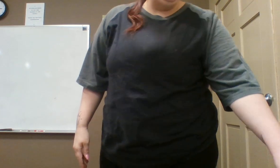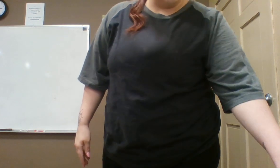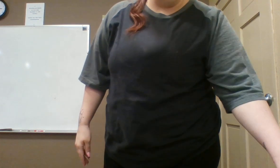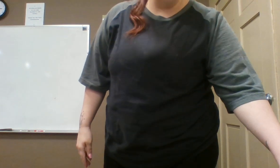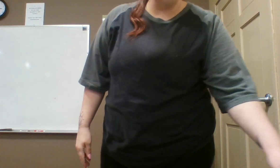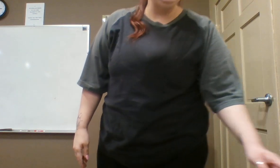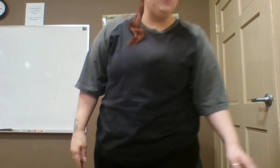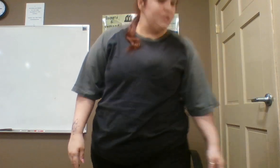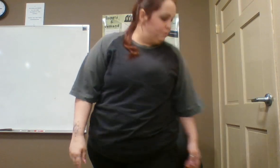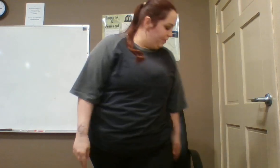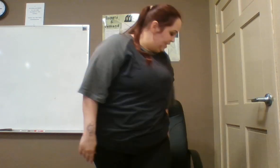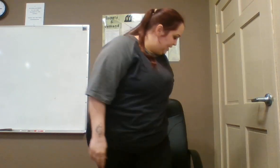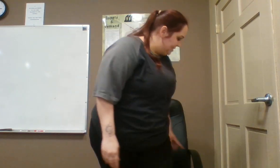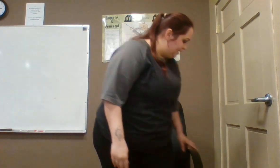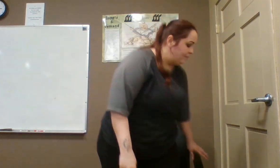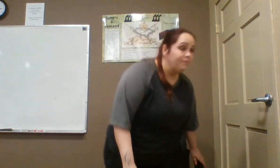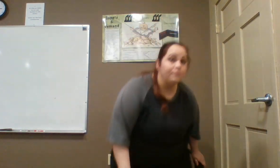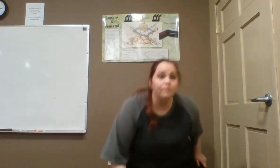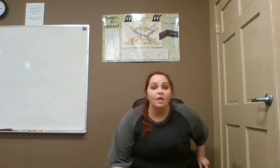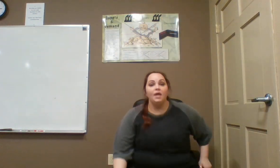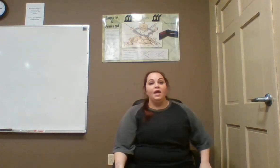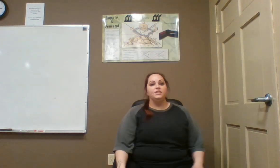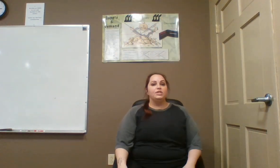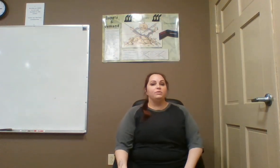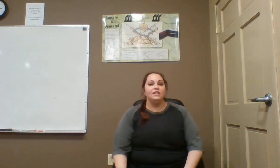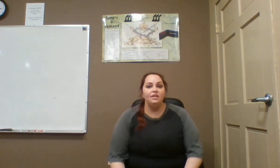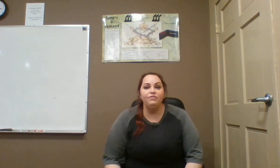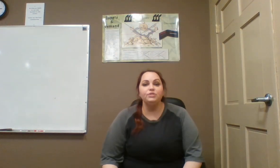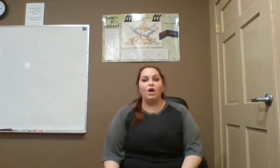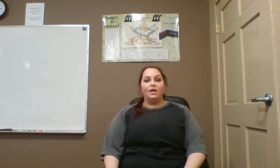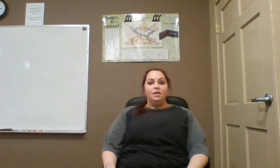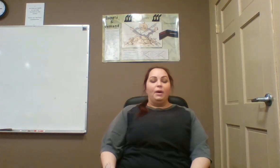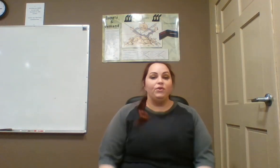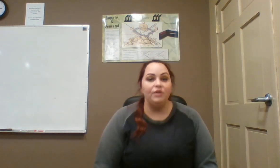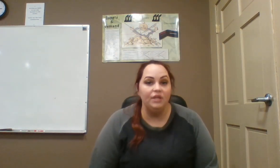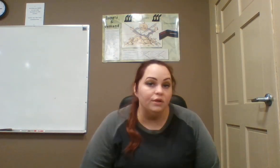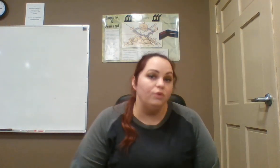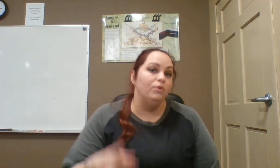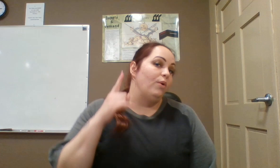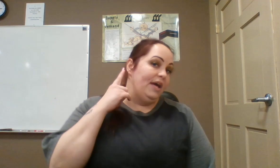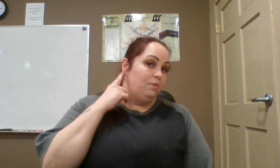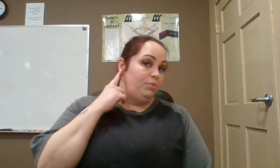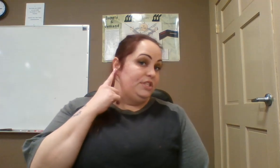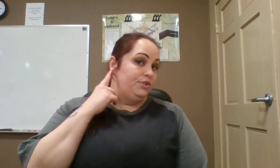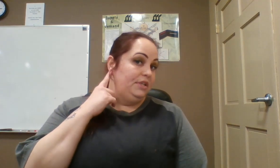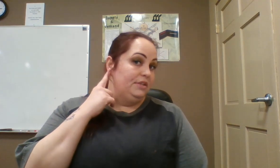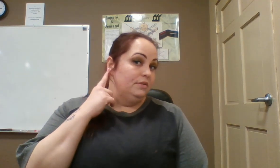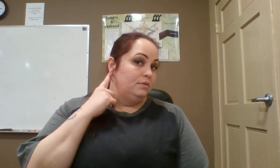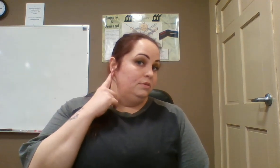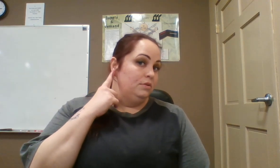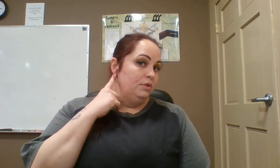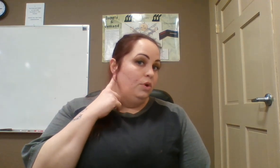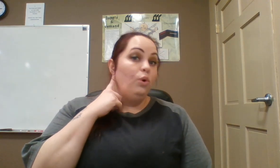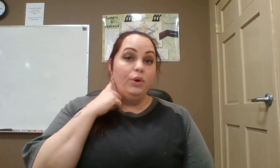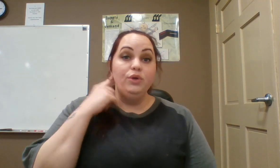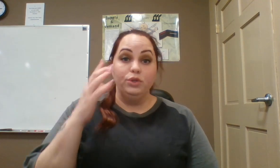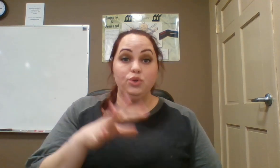Ear. So these ones are pretty easy. Generally, if you're talking about your ear, you will go ahead and point your ear, or your